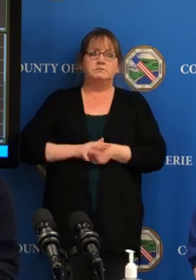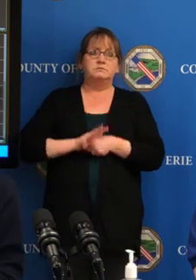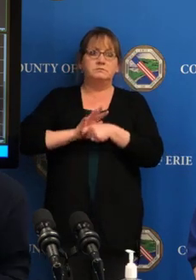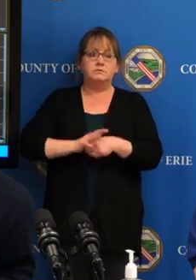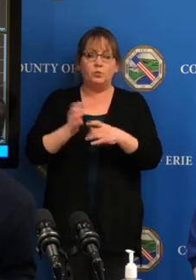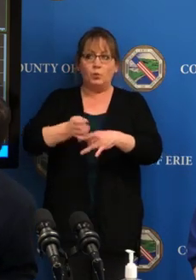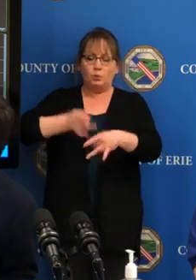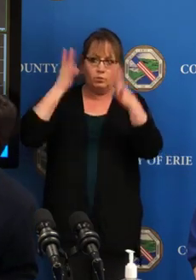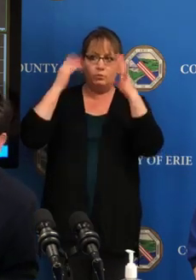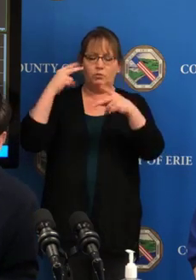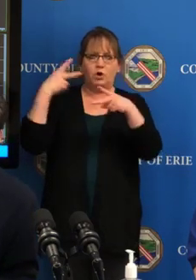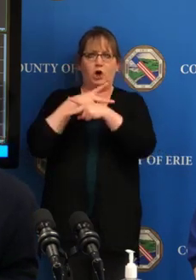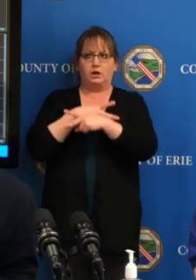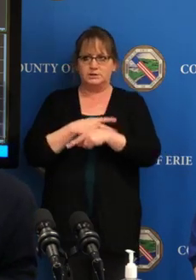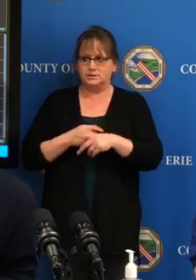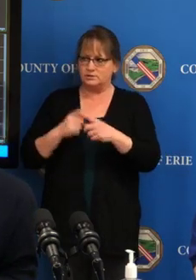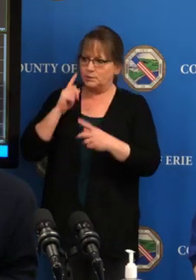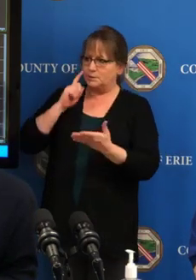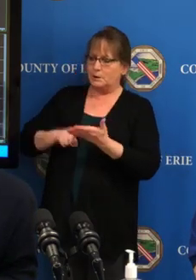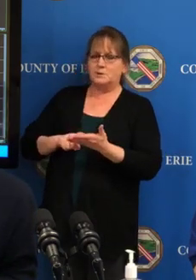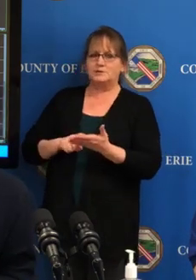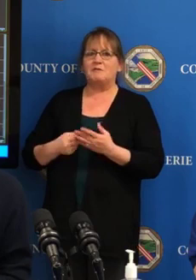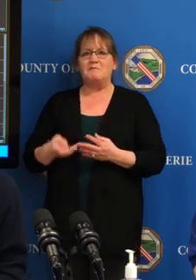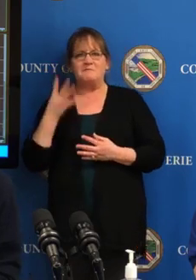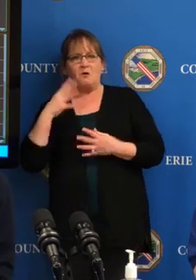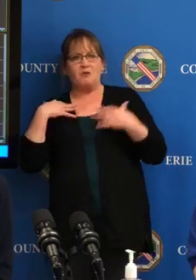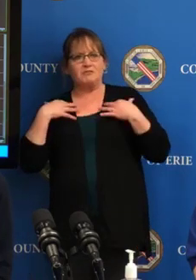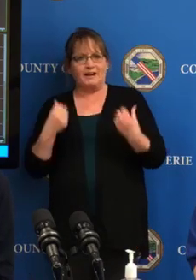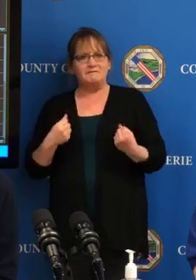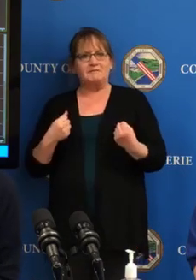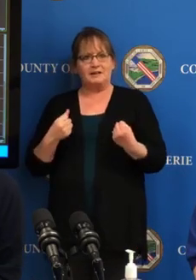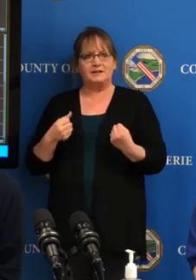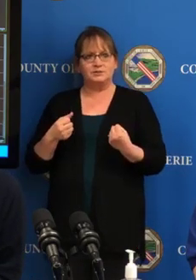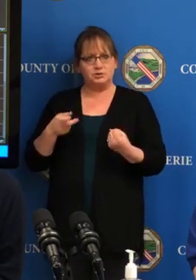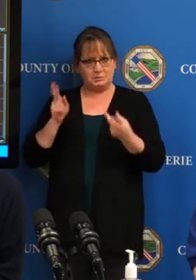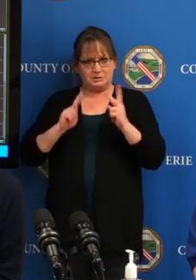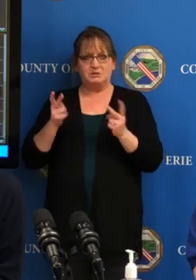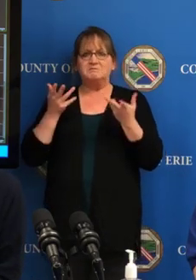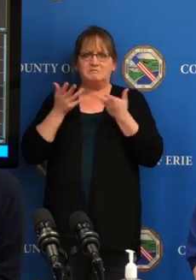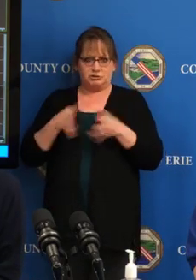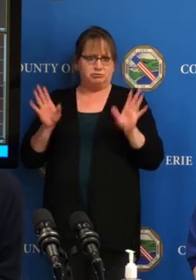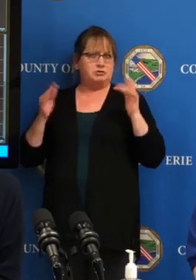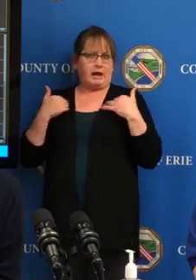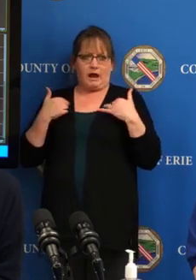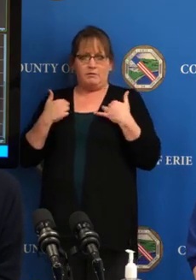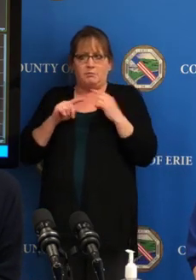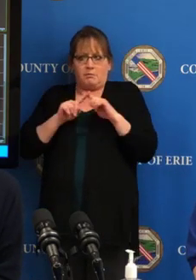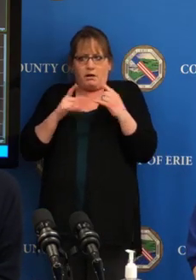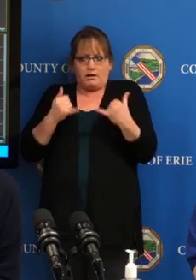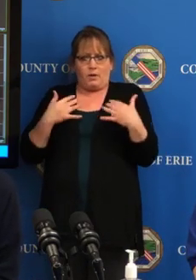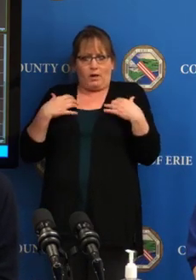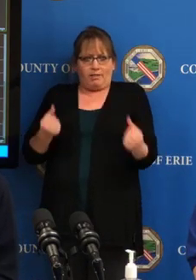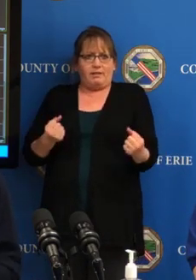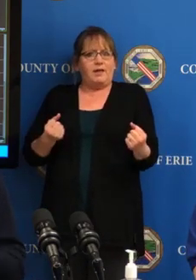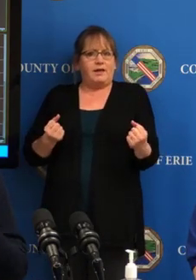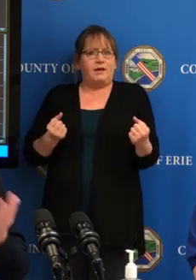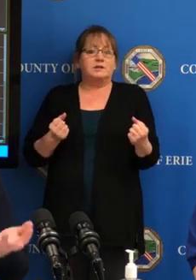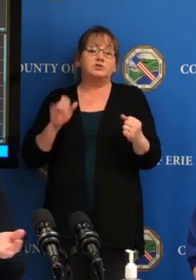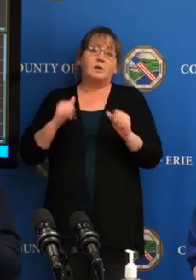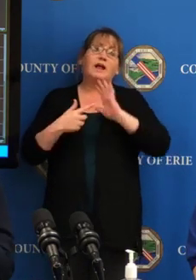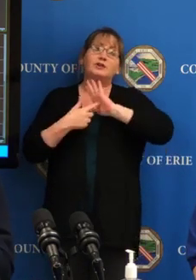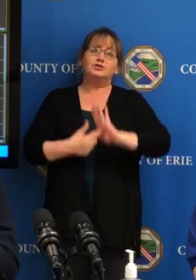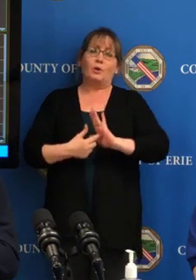today is we identified that there's 4 recovered, that individuals who had COVID-19 are now recovered from COVID-19. So it does